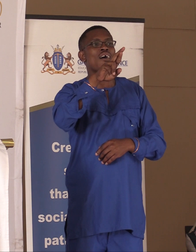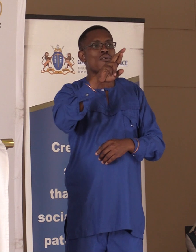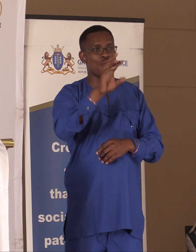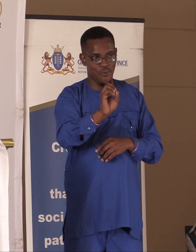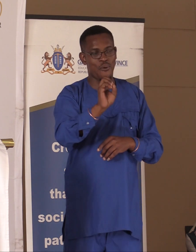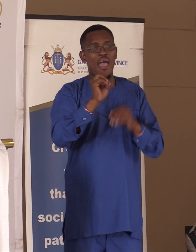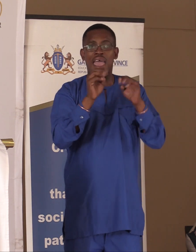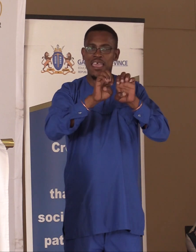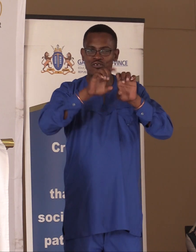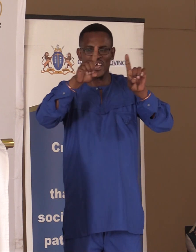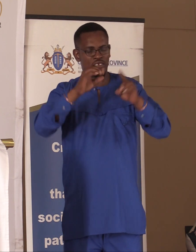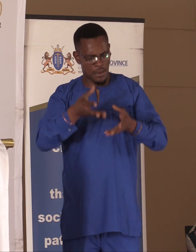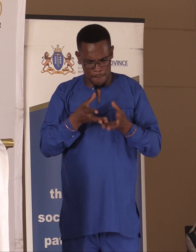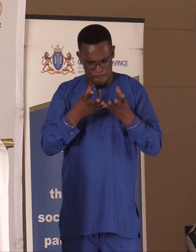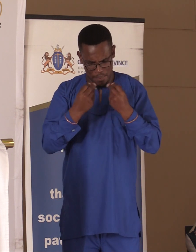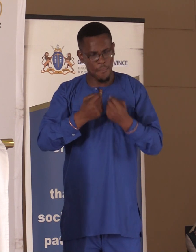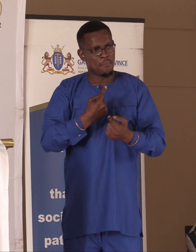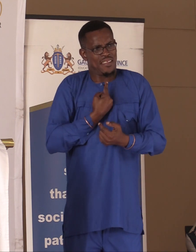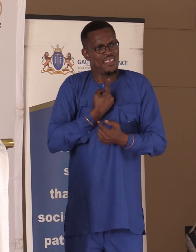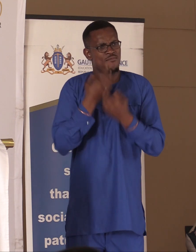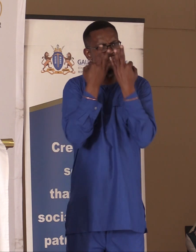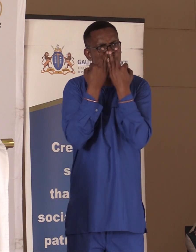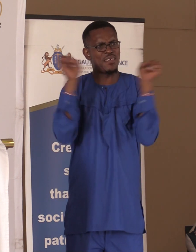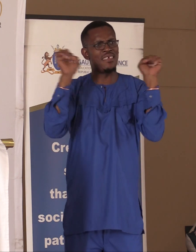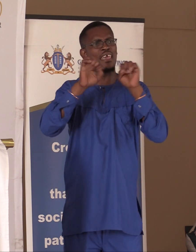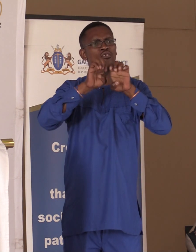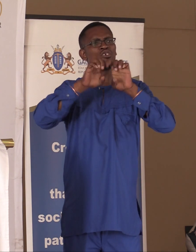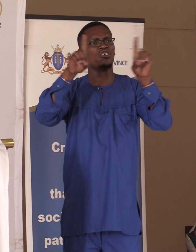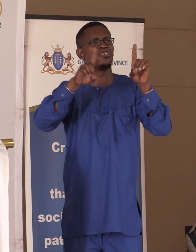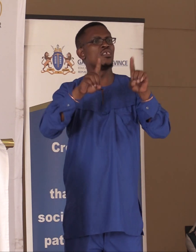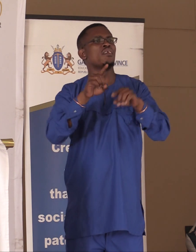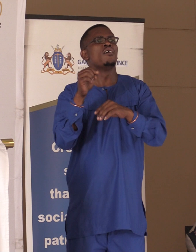overseas, right? And I said, I'm going to kill it. But why?